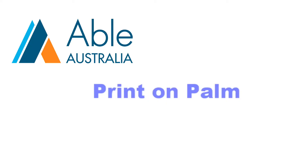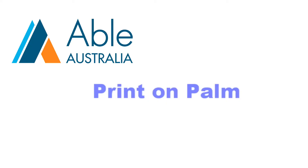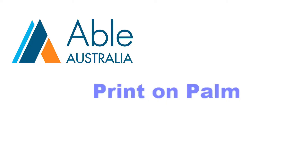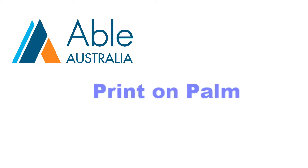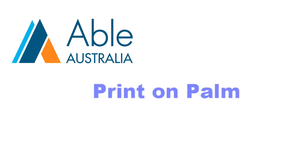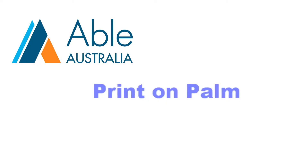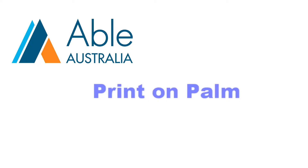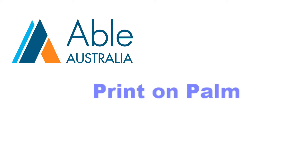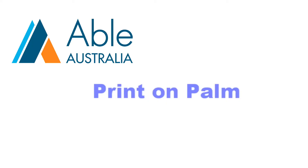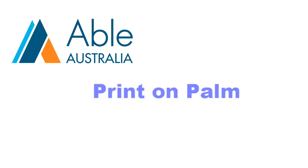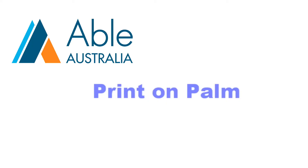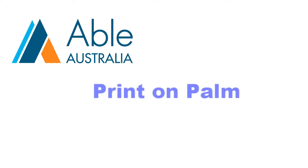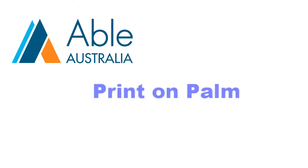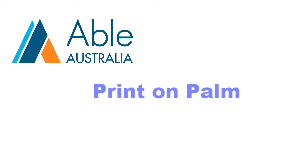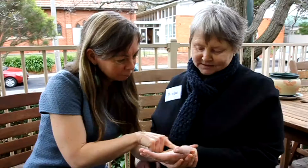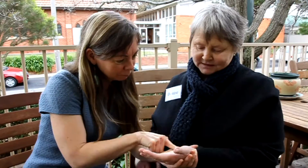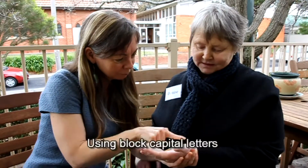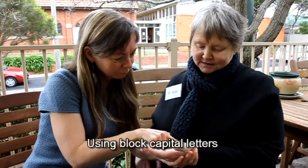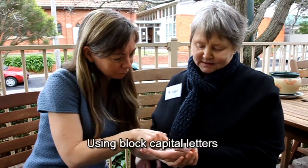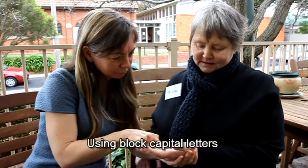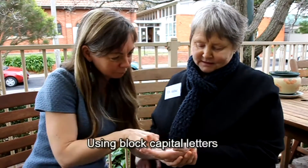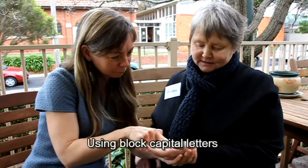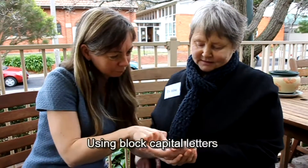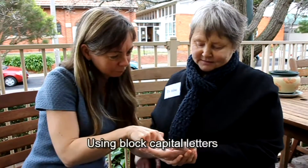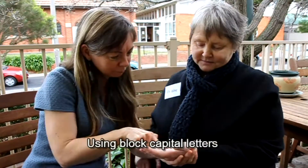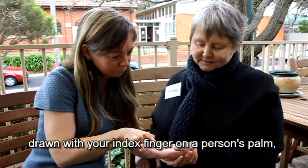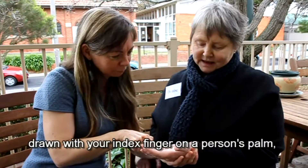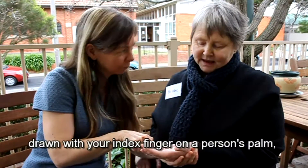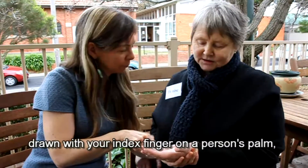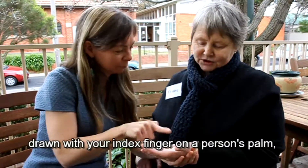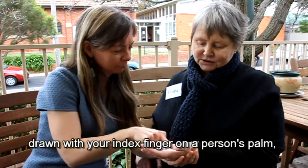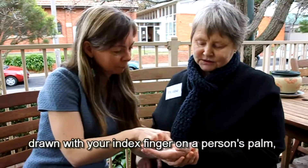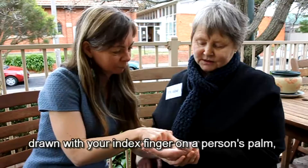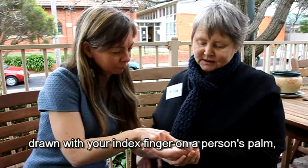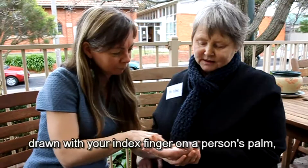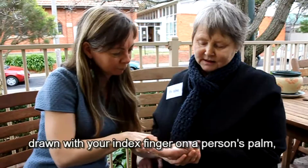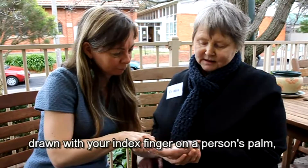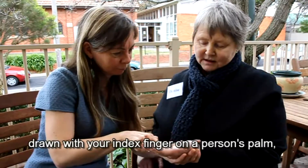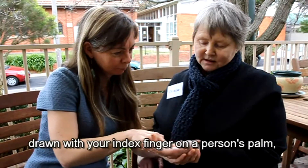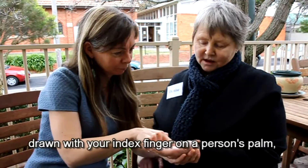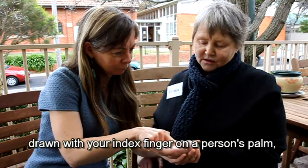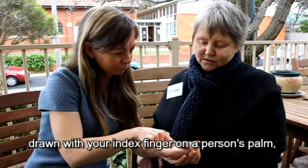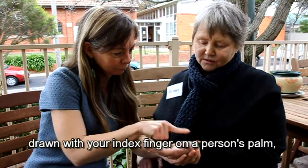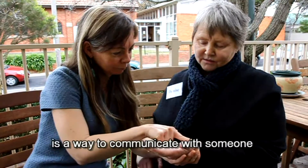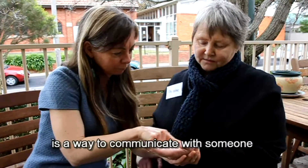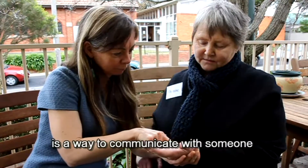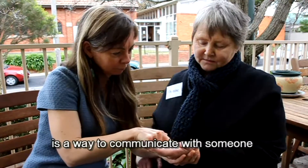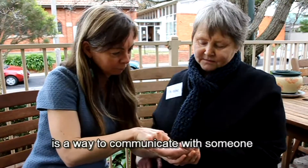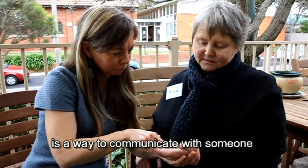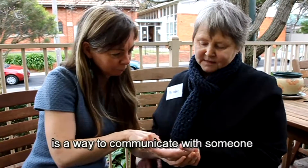Print on palm. Using block capital letters drawn with your index finger on a person's palm is a way to communicate